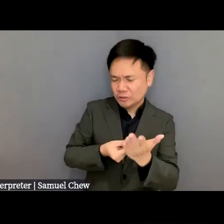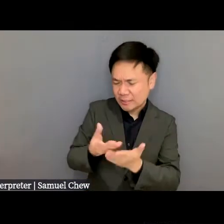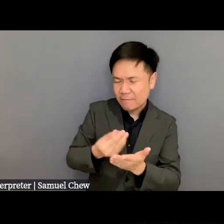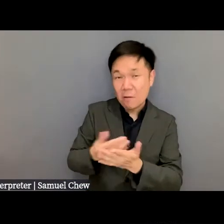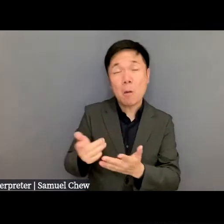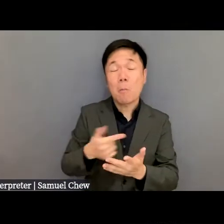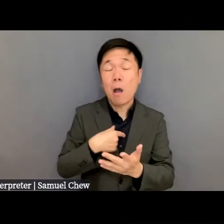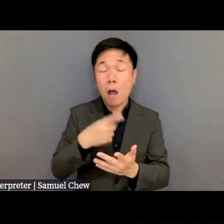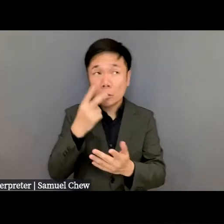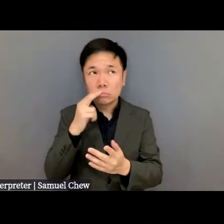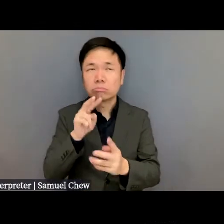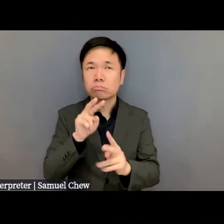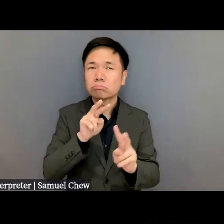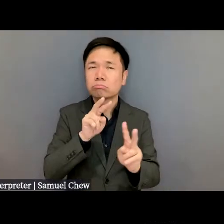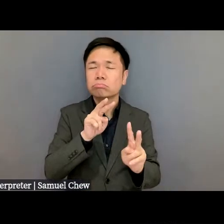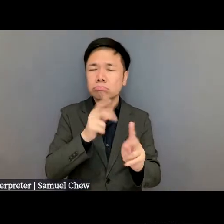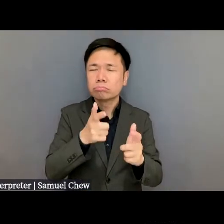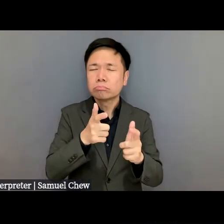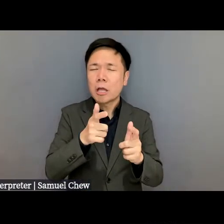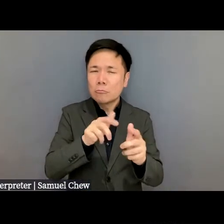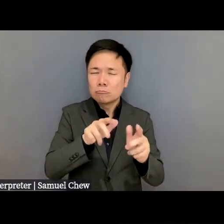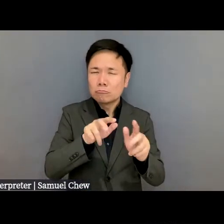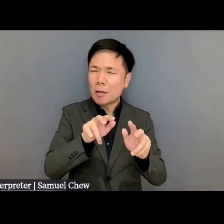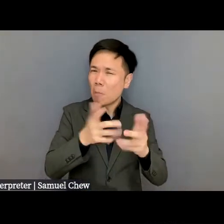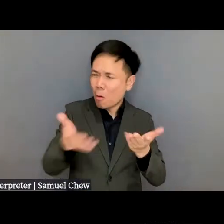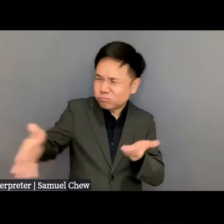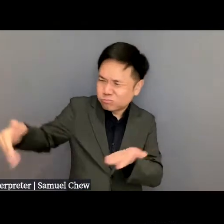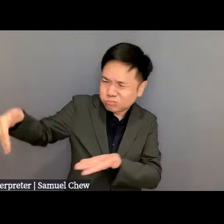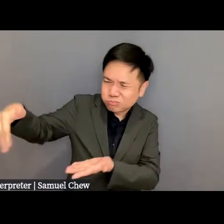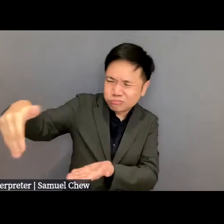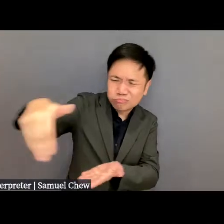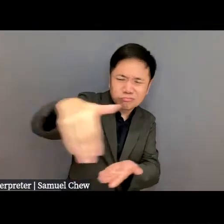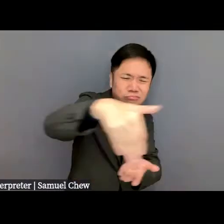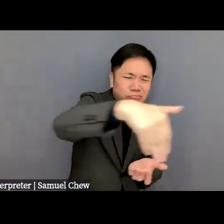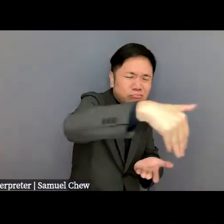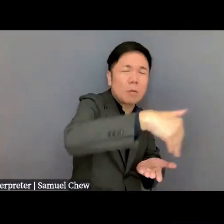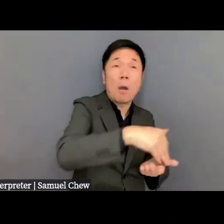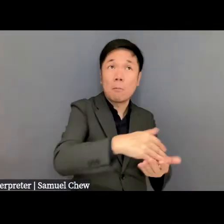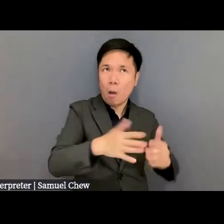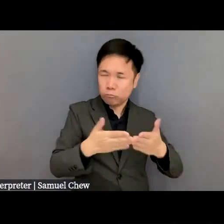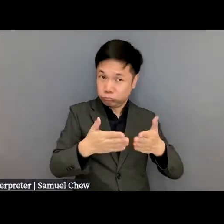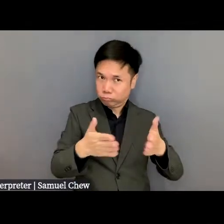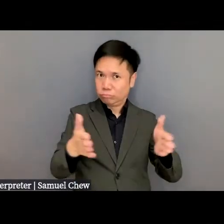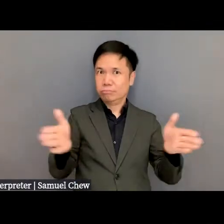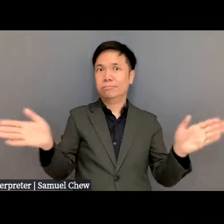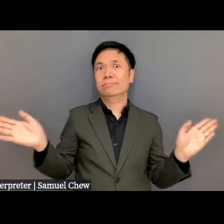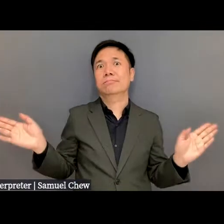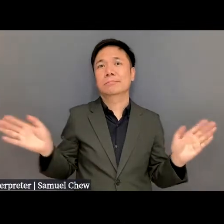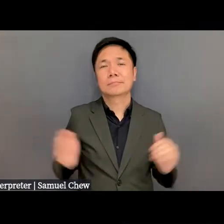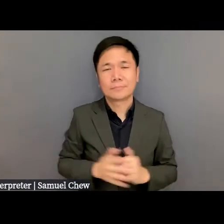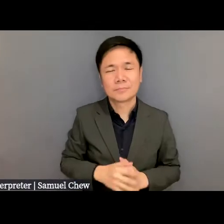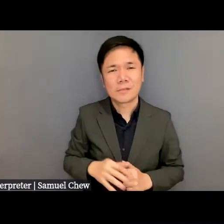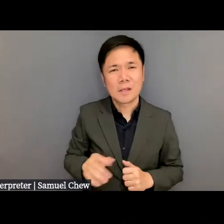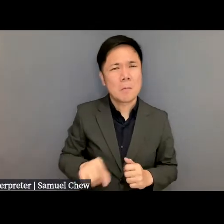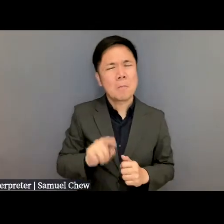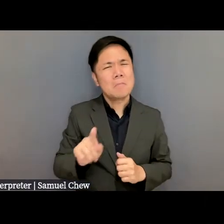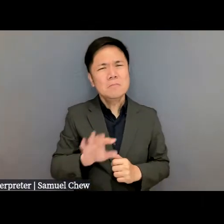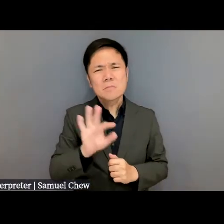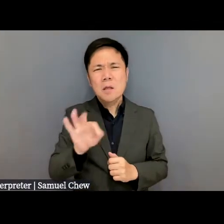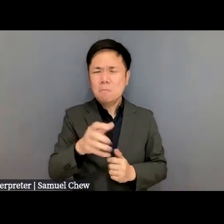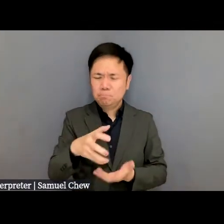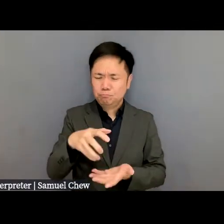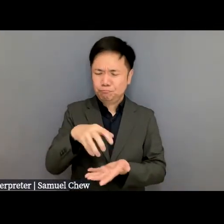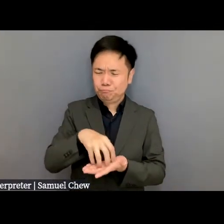But when you go to this most remote places and rural tourism,